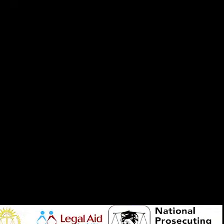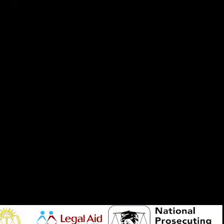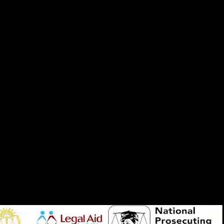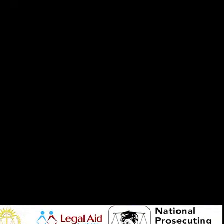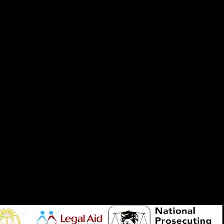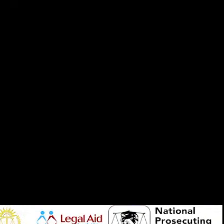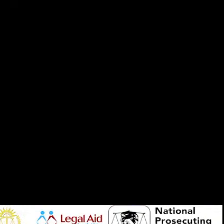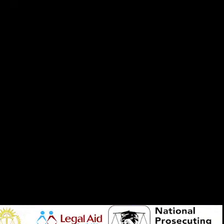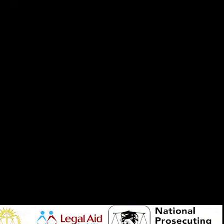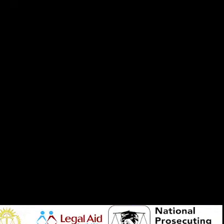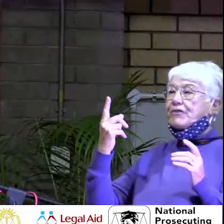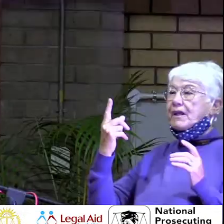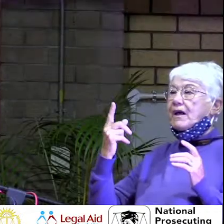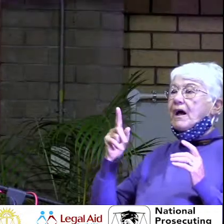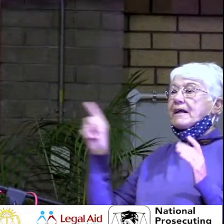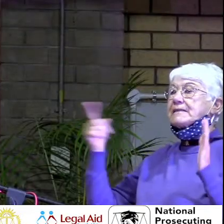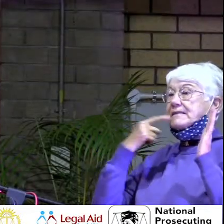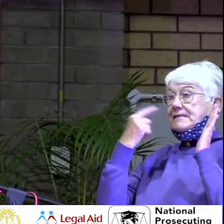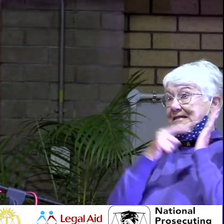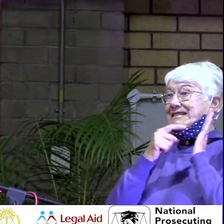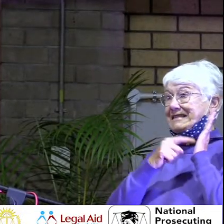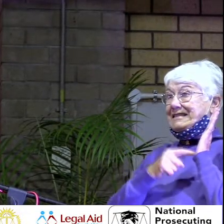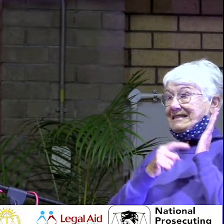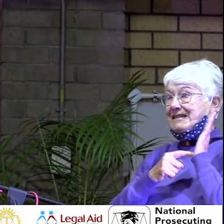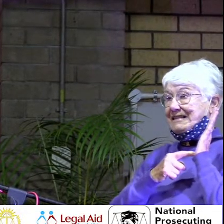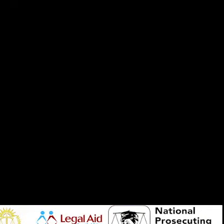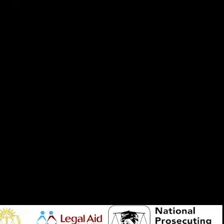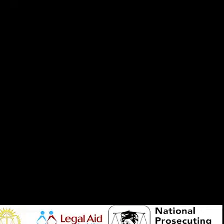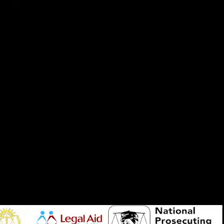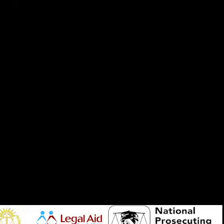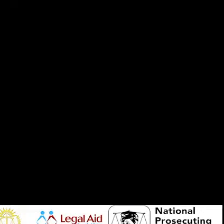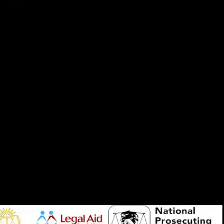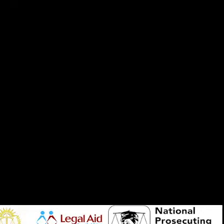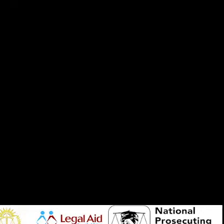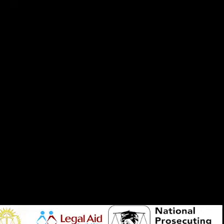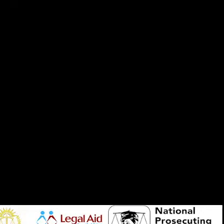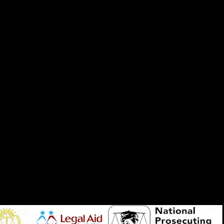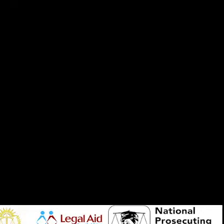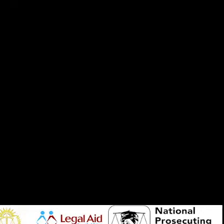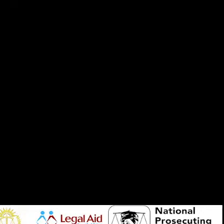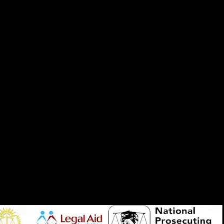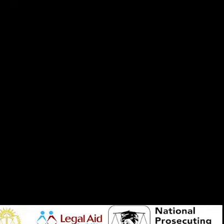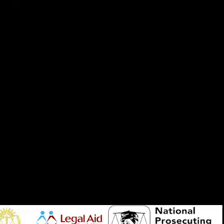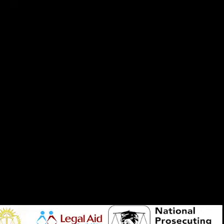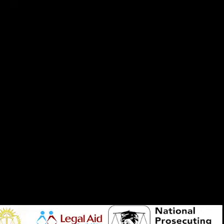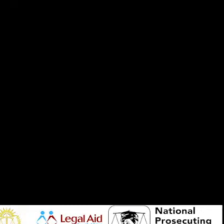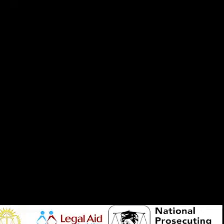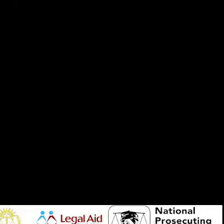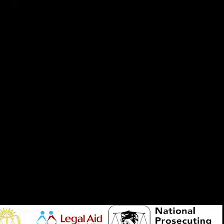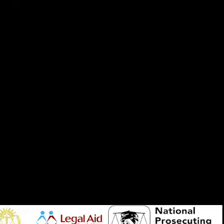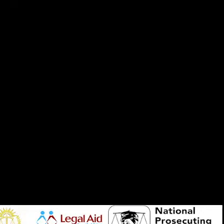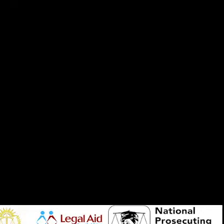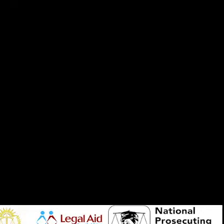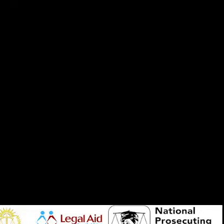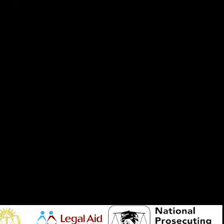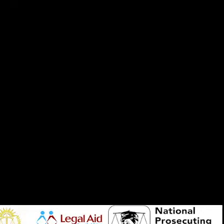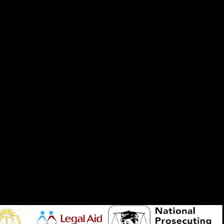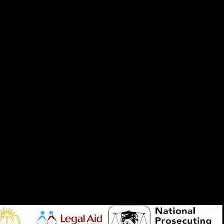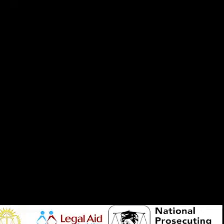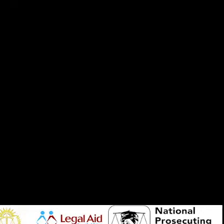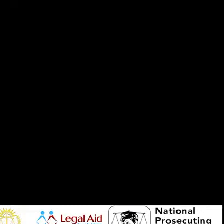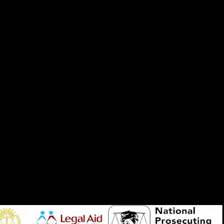to protect human rights, to promote human rights, and to monitor human rights in the Republic of South